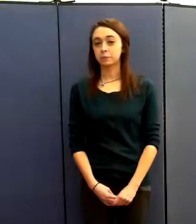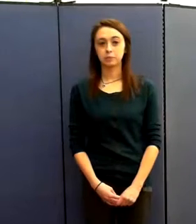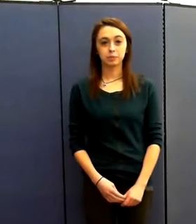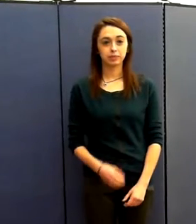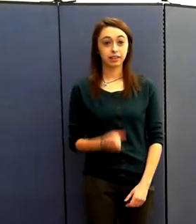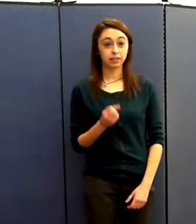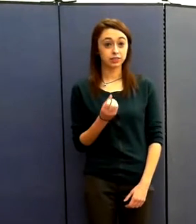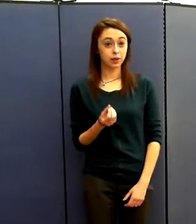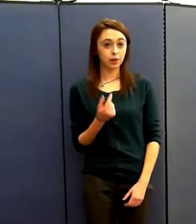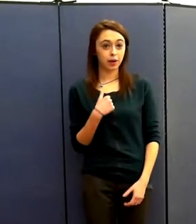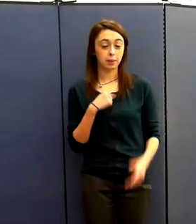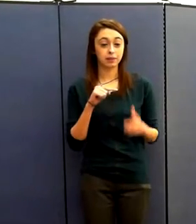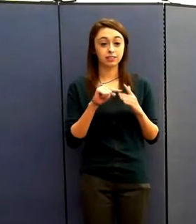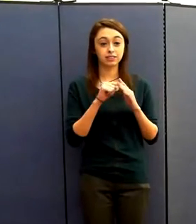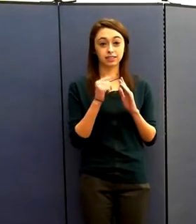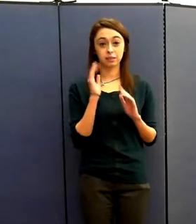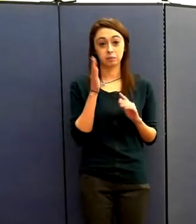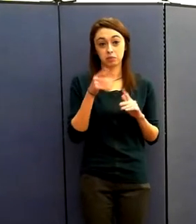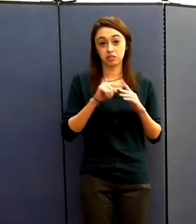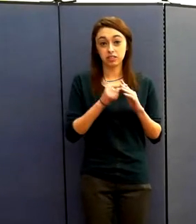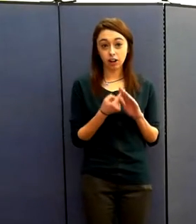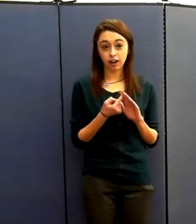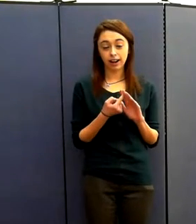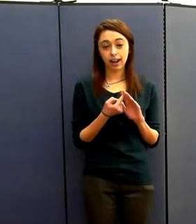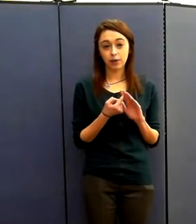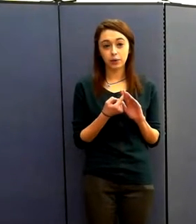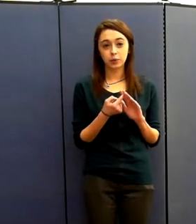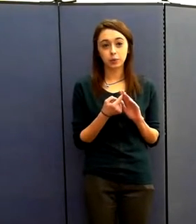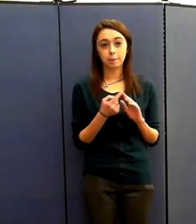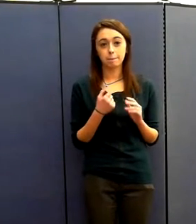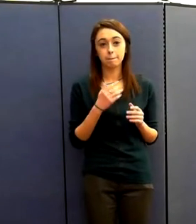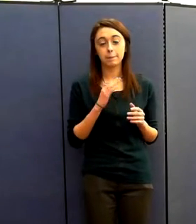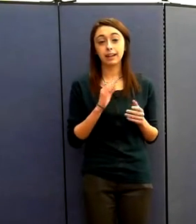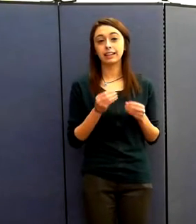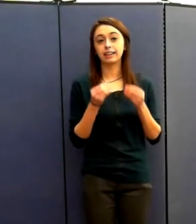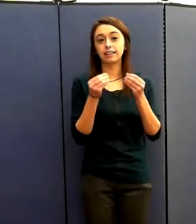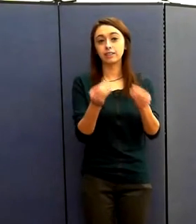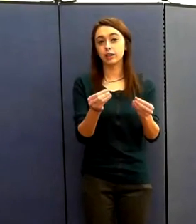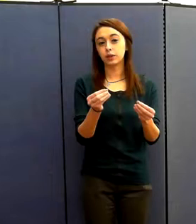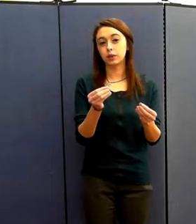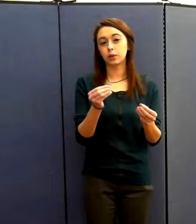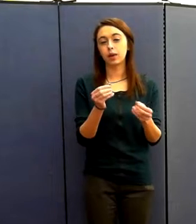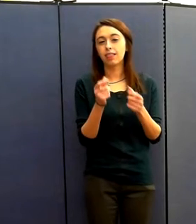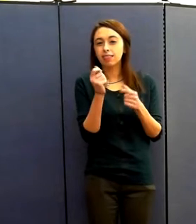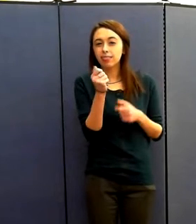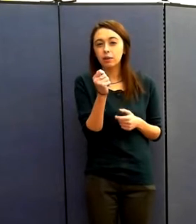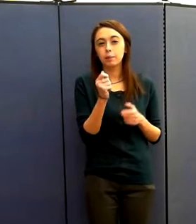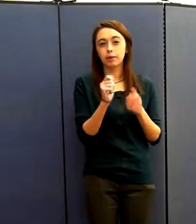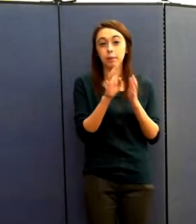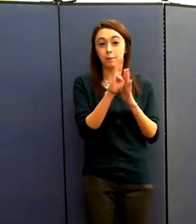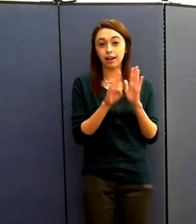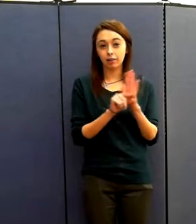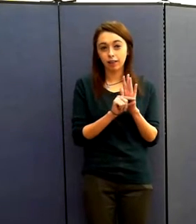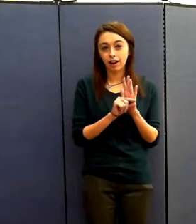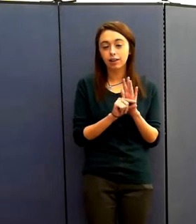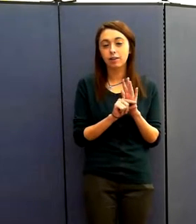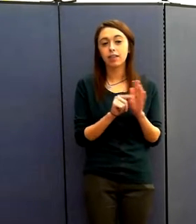I'm going to start out today by just giving you all a little bit of background that this is a preparation for